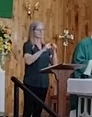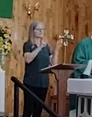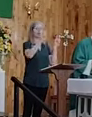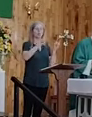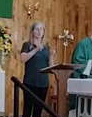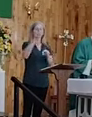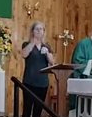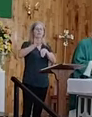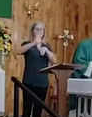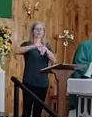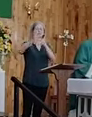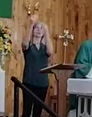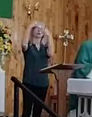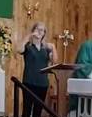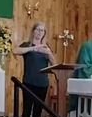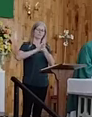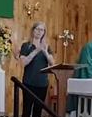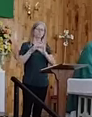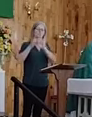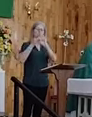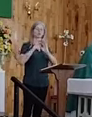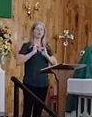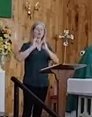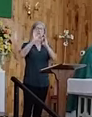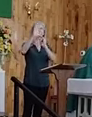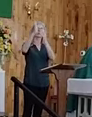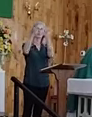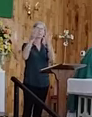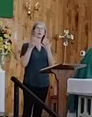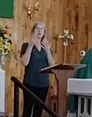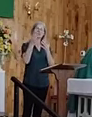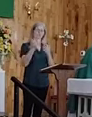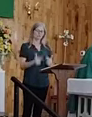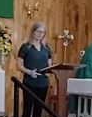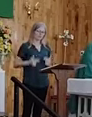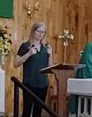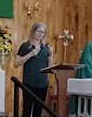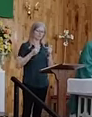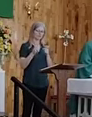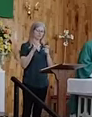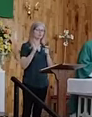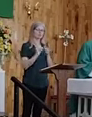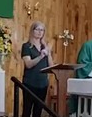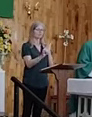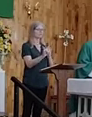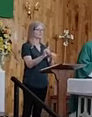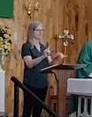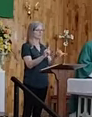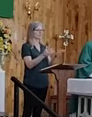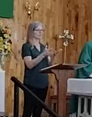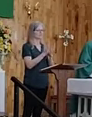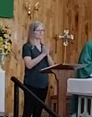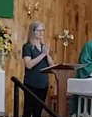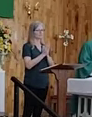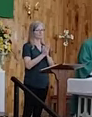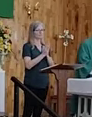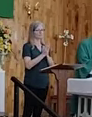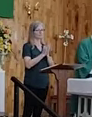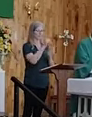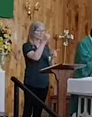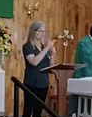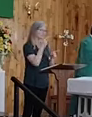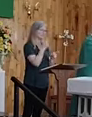your church, and graciously grant her peace and unity in accordance with your will, who live and reign forever and ever." Amen. Brothers